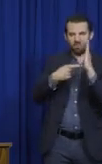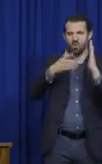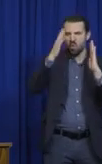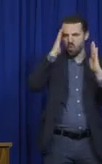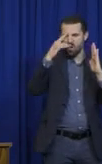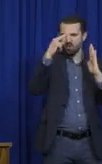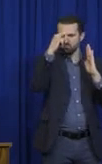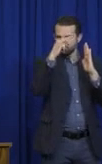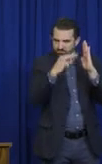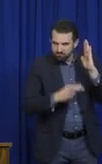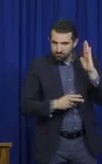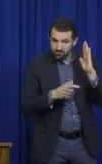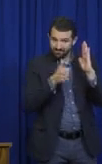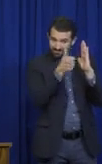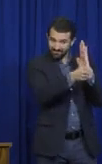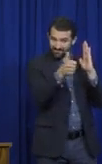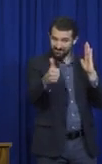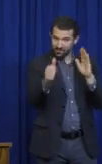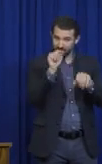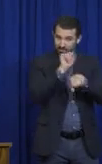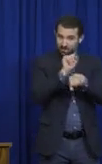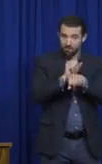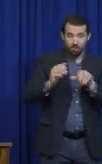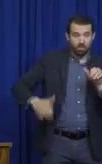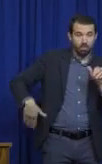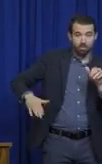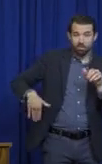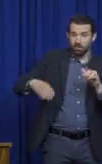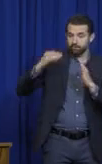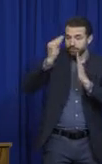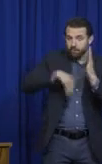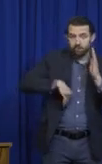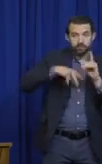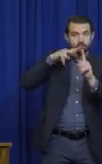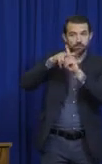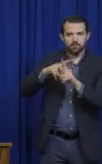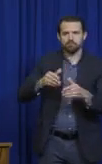have not filed a claim yet, please